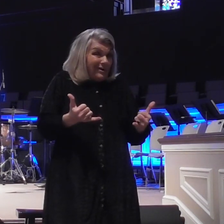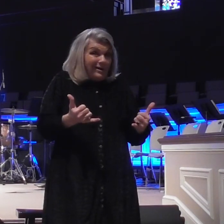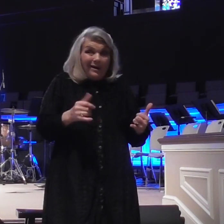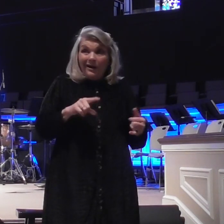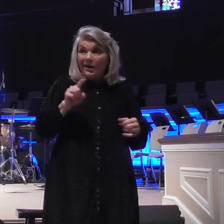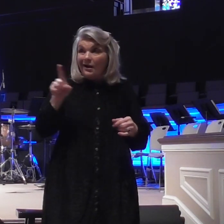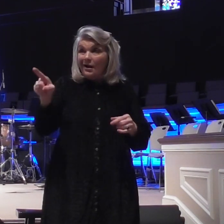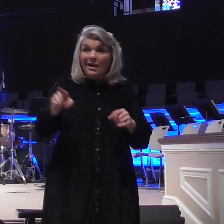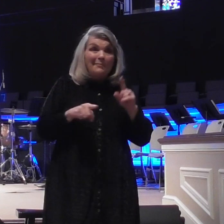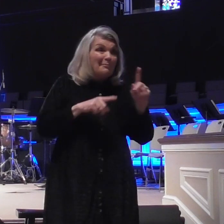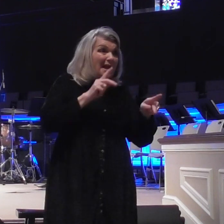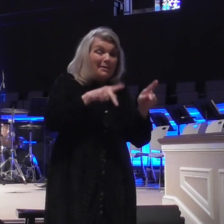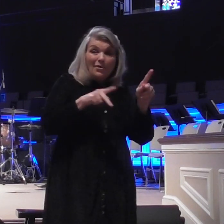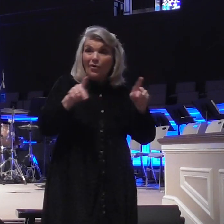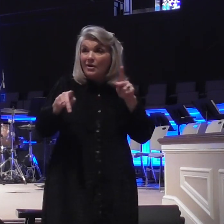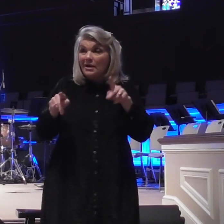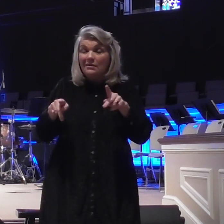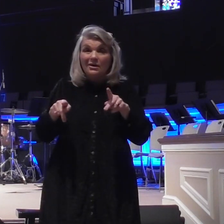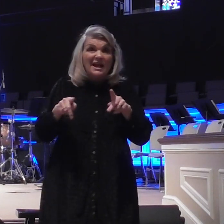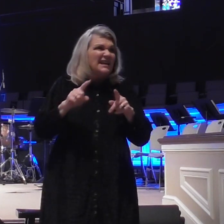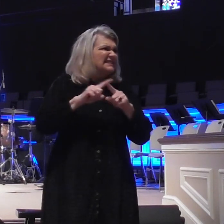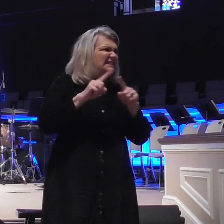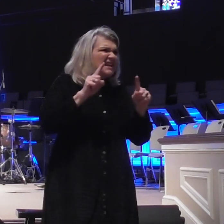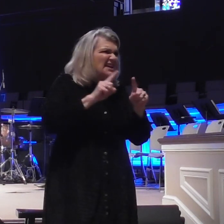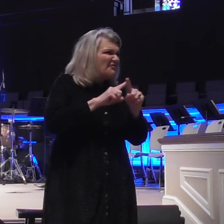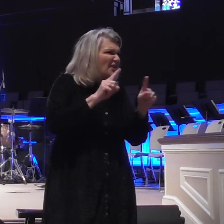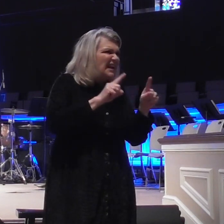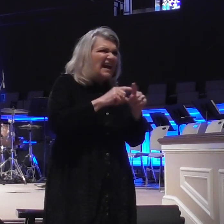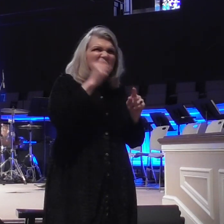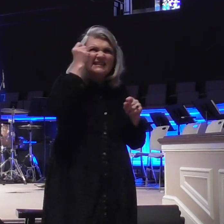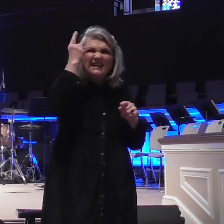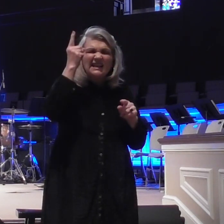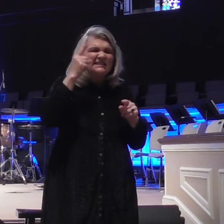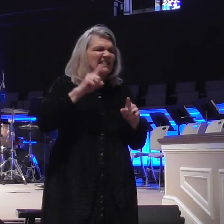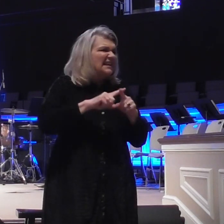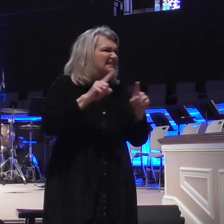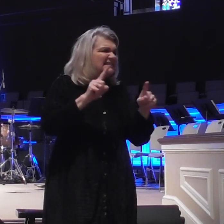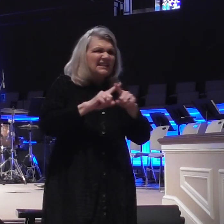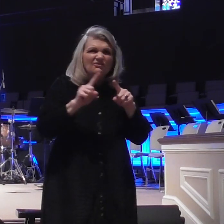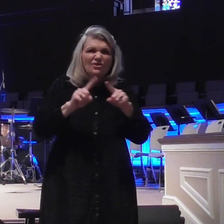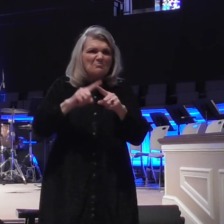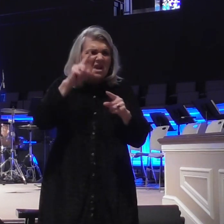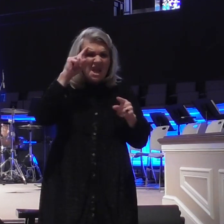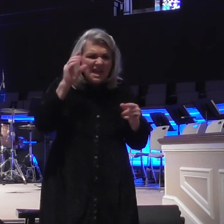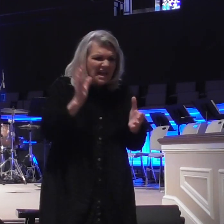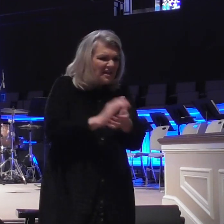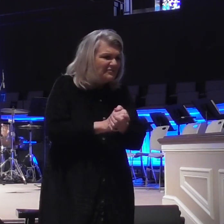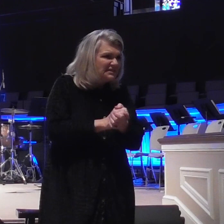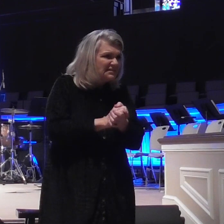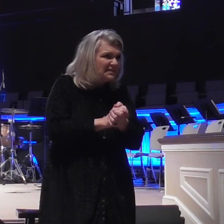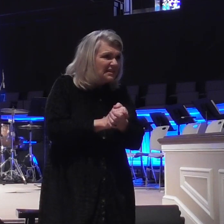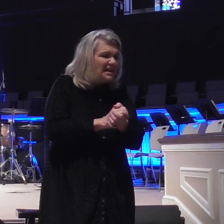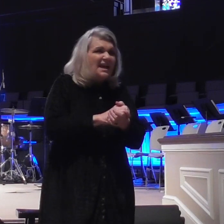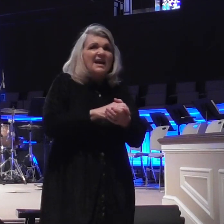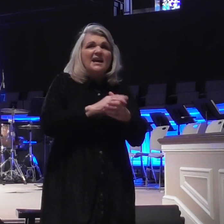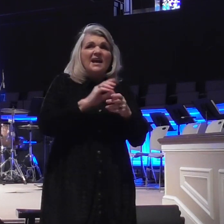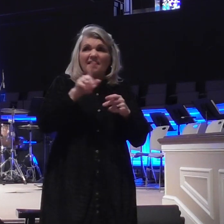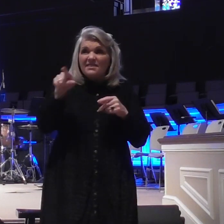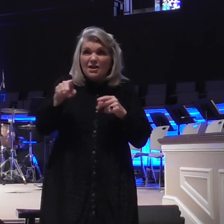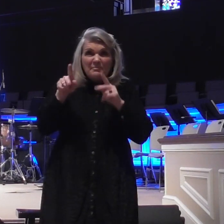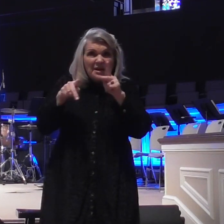out the fundamentals of the philosophy and postmodernism and Marxism and all those sorts of things, but we have been long enough in this